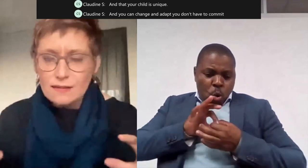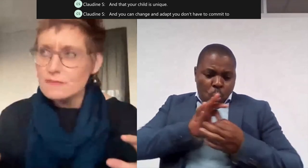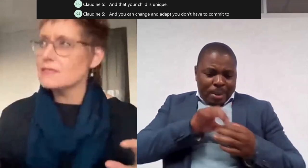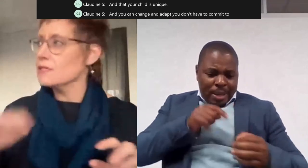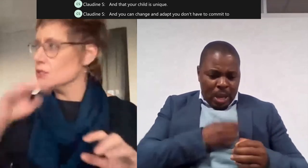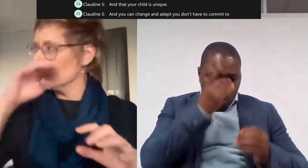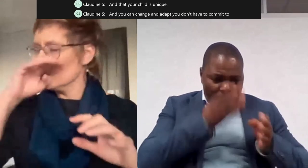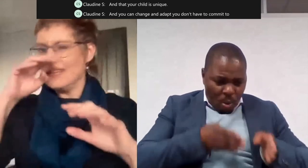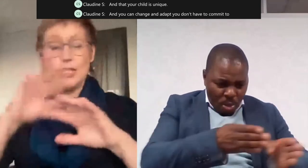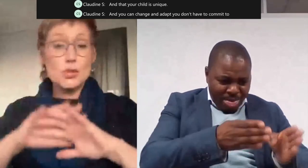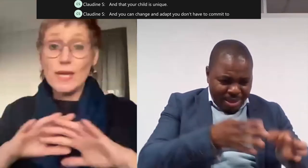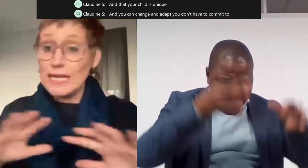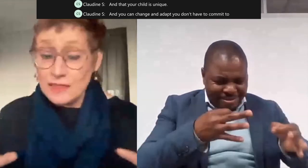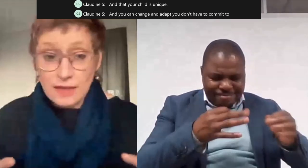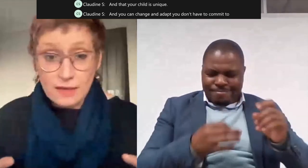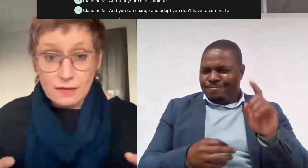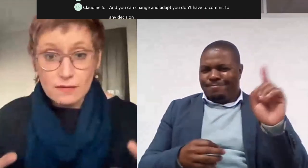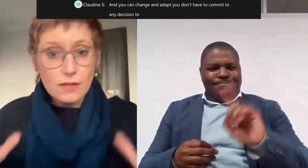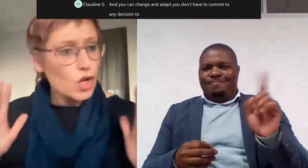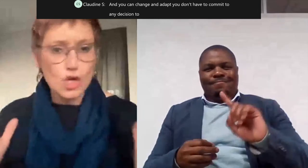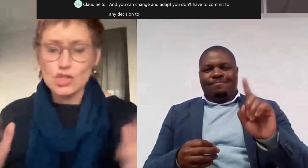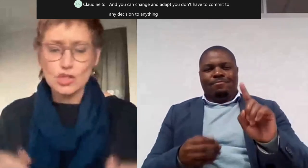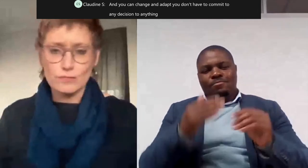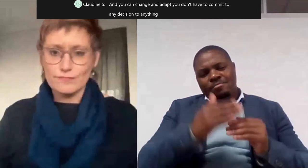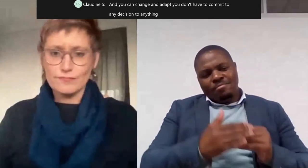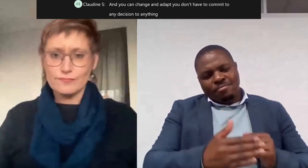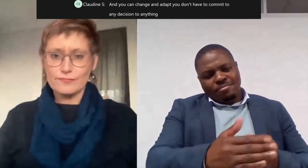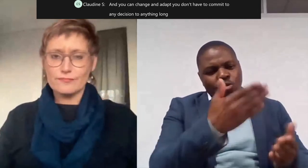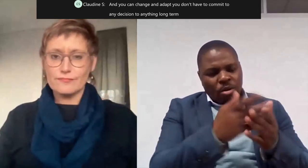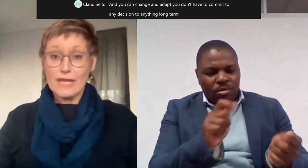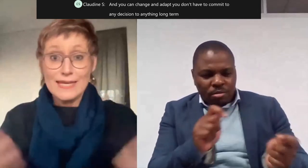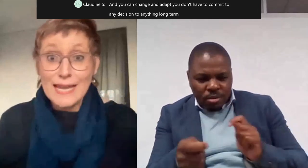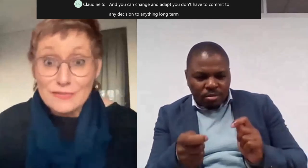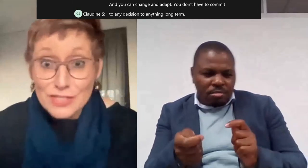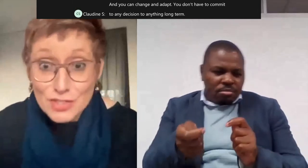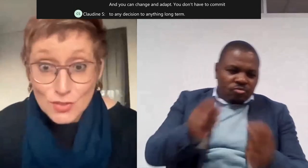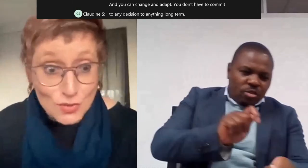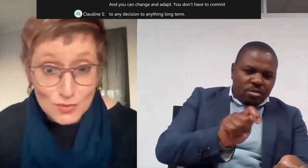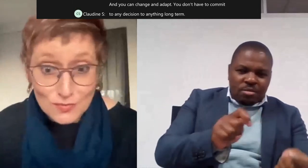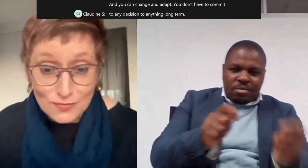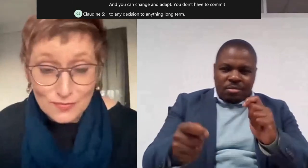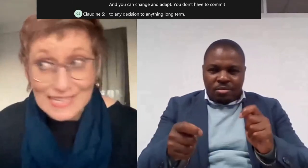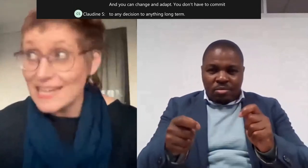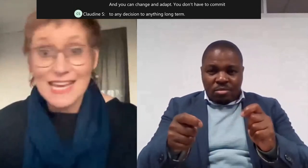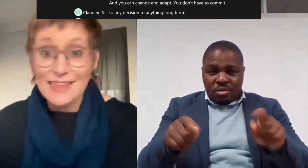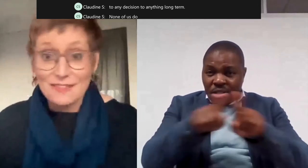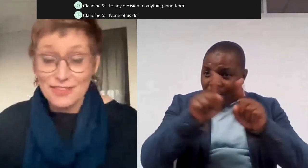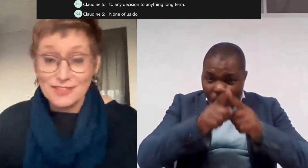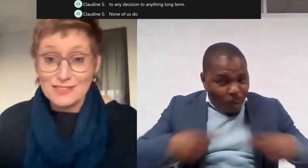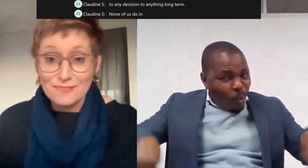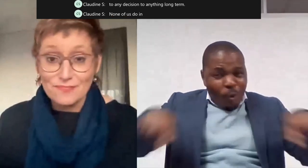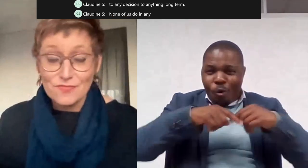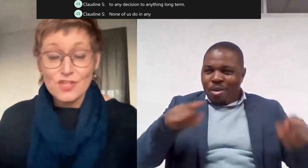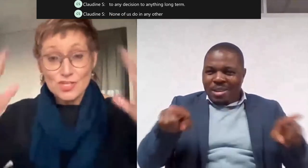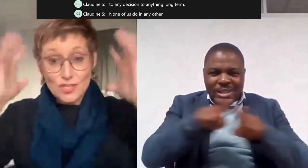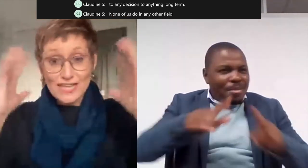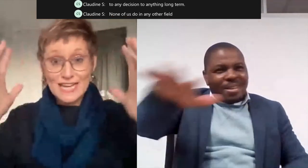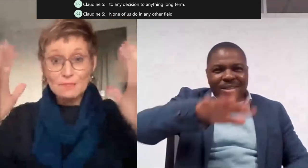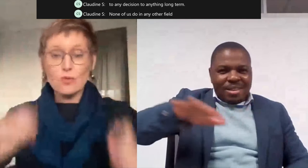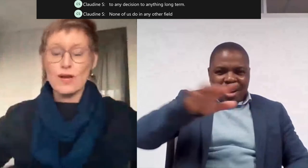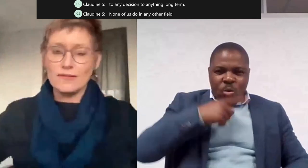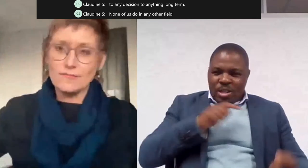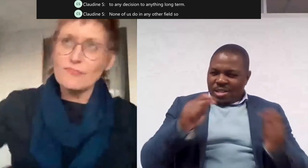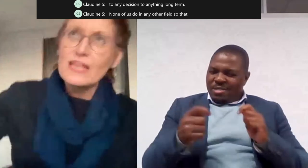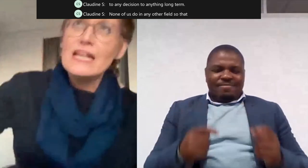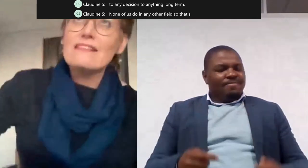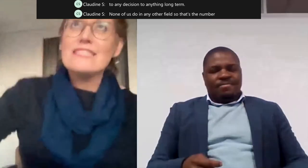any decision, to anything long term. None of us do in any other field. So that's